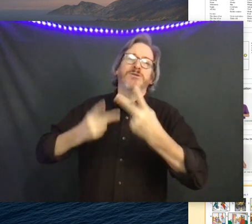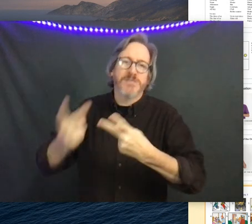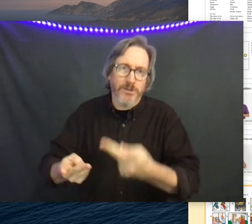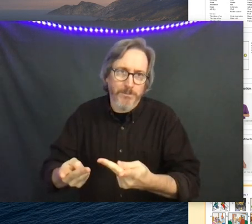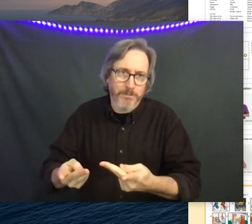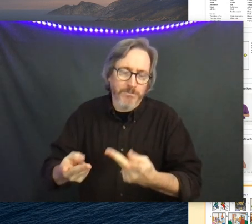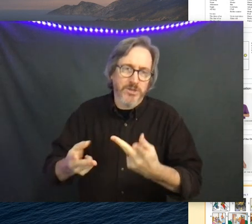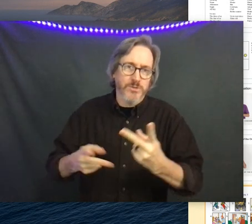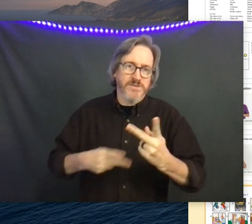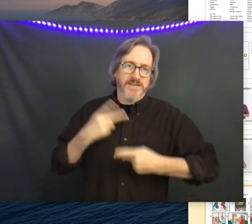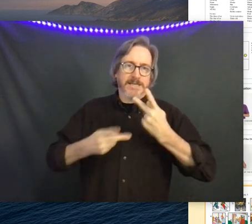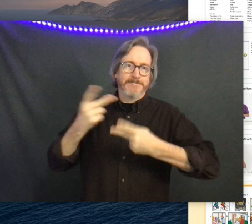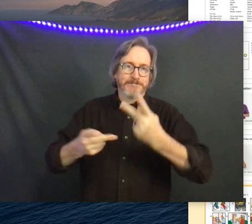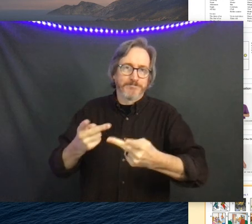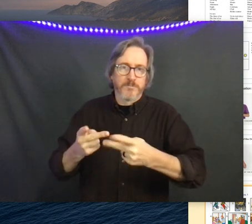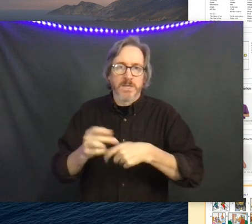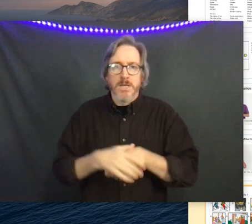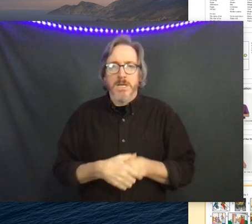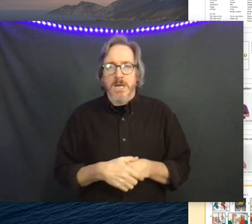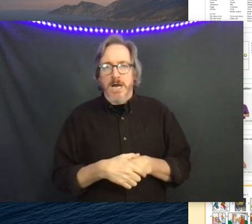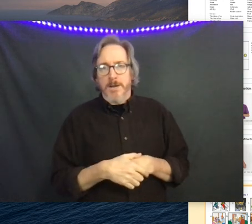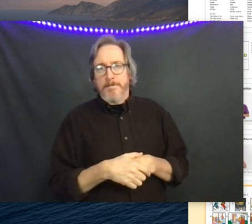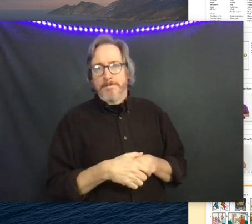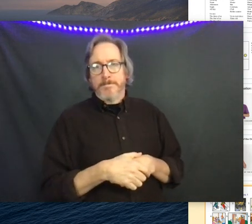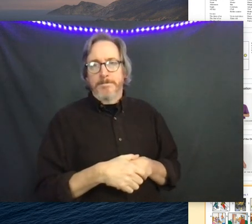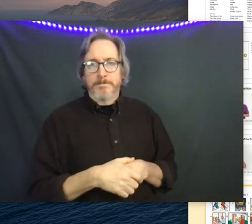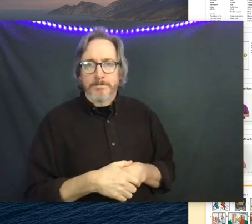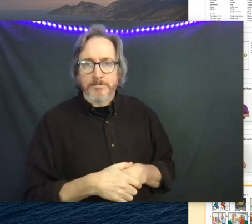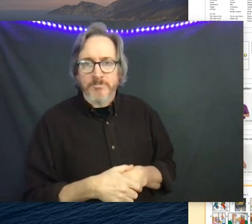some people do still use visit.